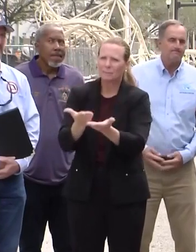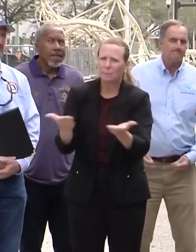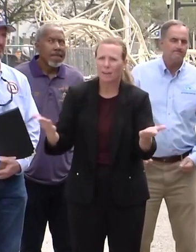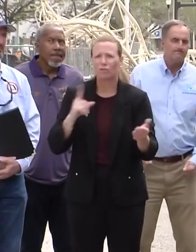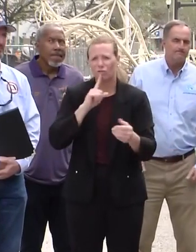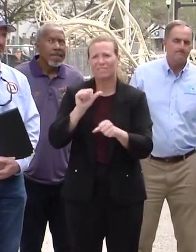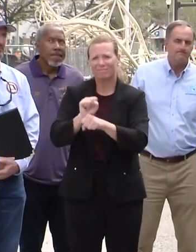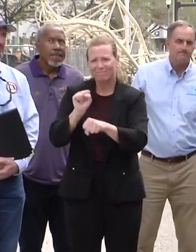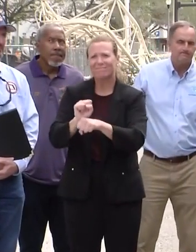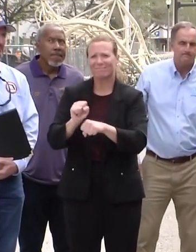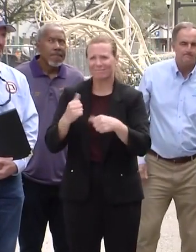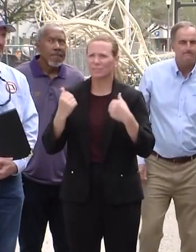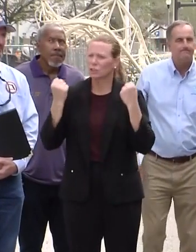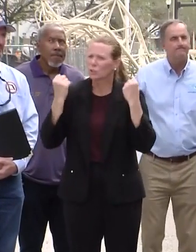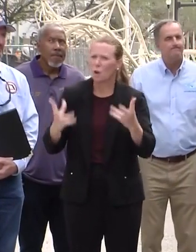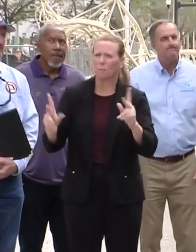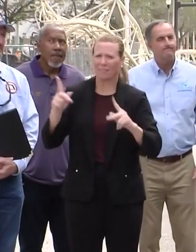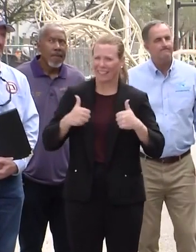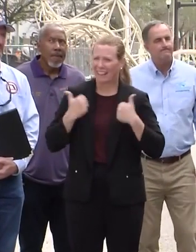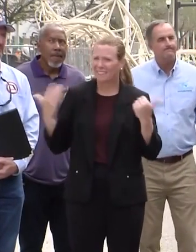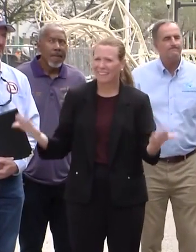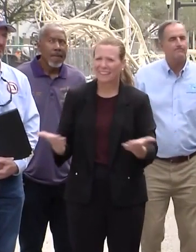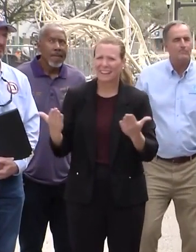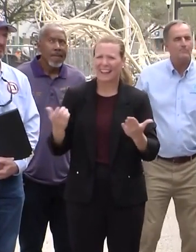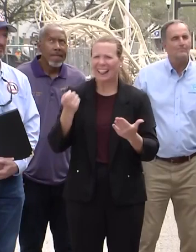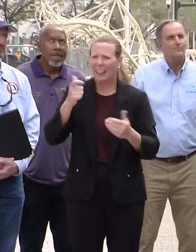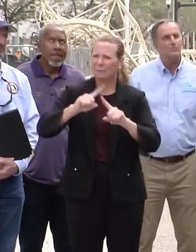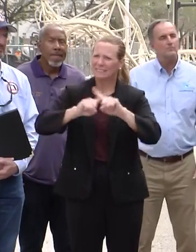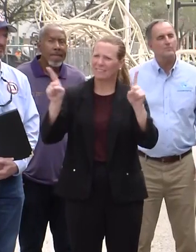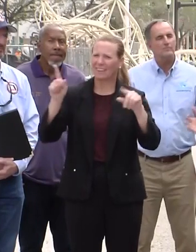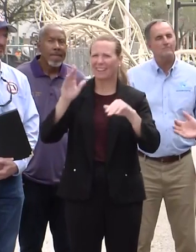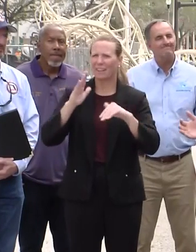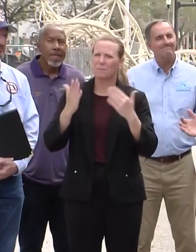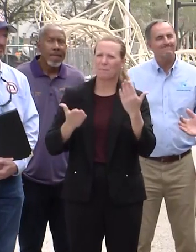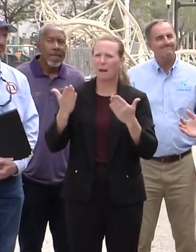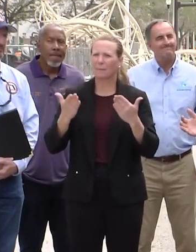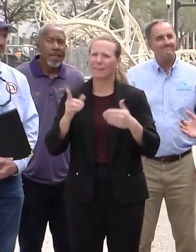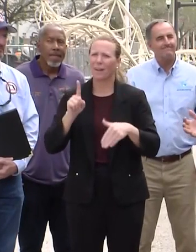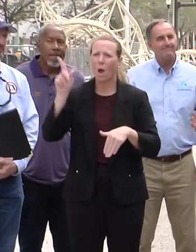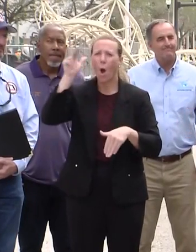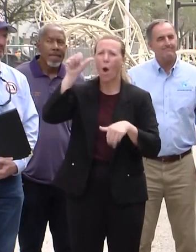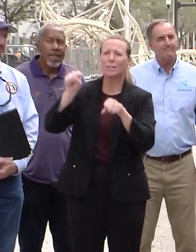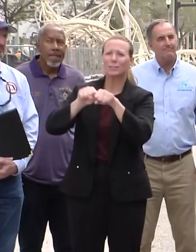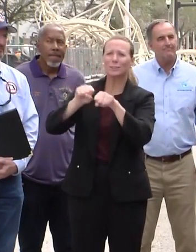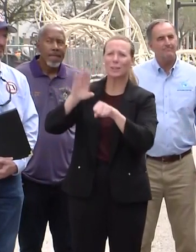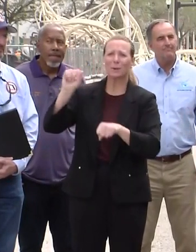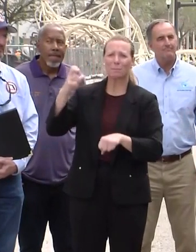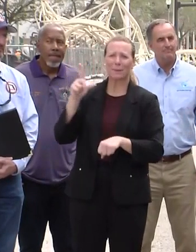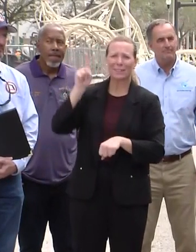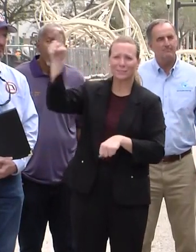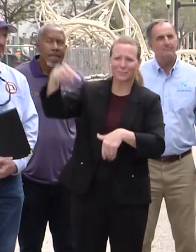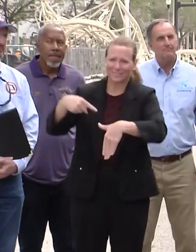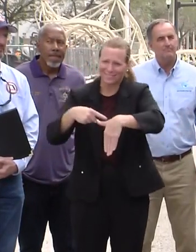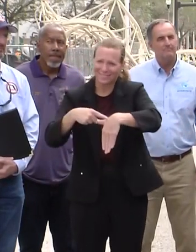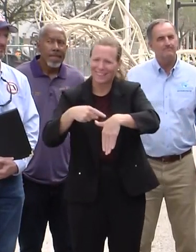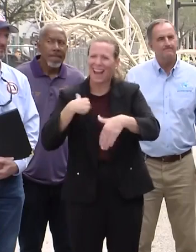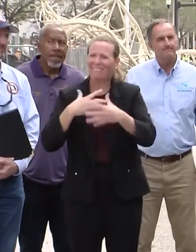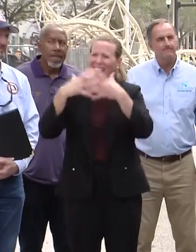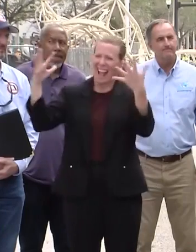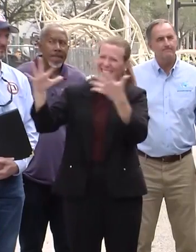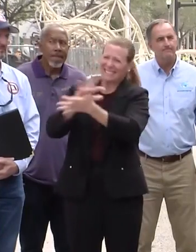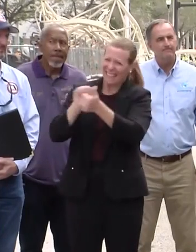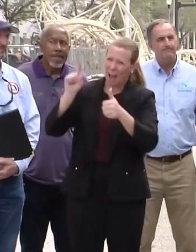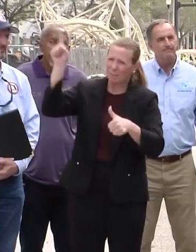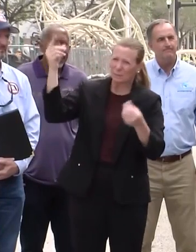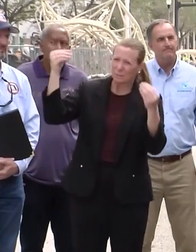such a populated area, it's a little bit different than maybe like Horseshoe Beach, which had a lot of damage, but it's just a more sparsely populated